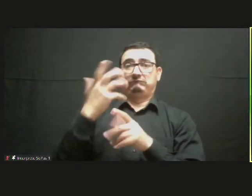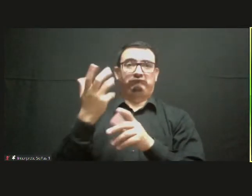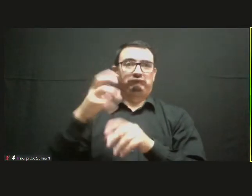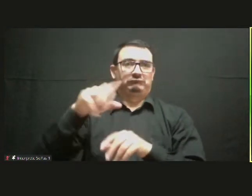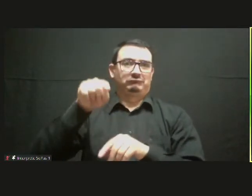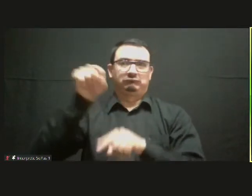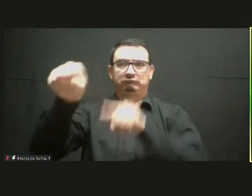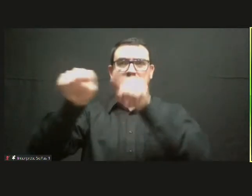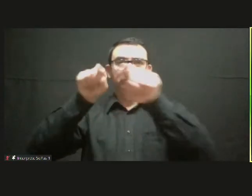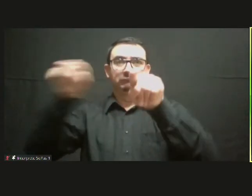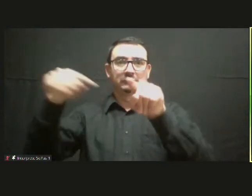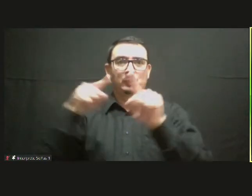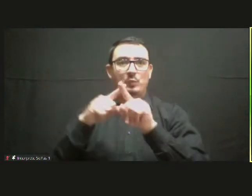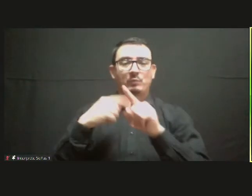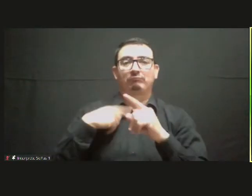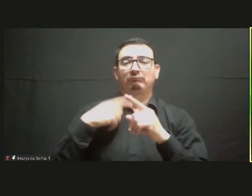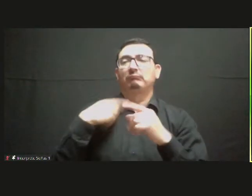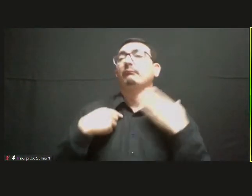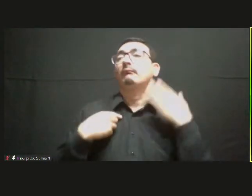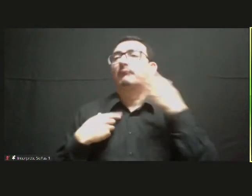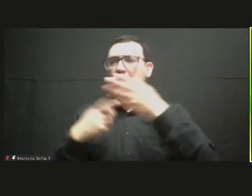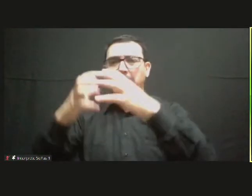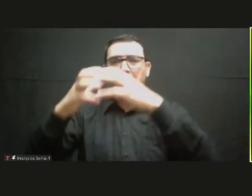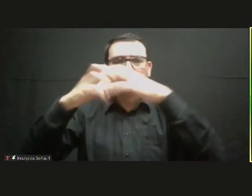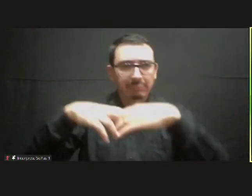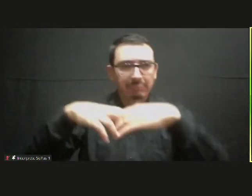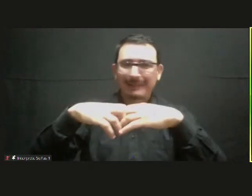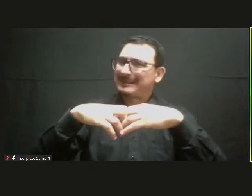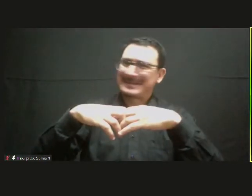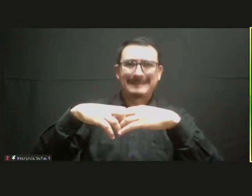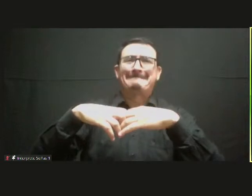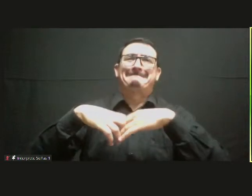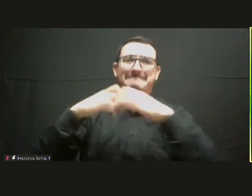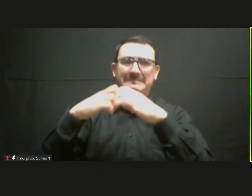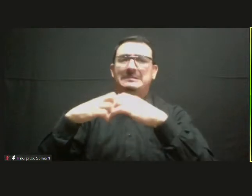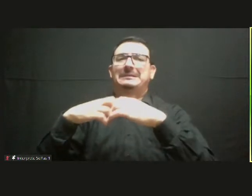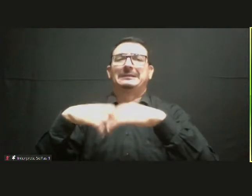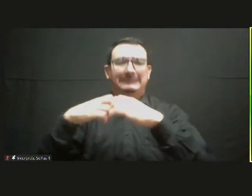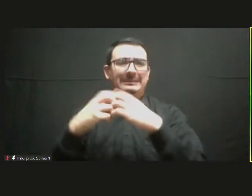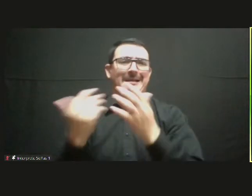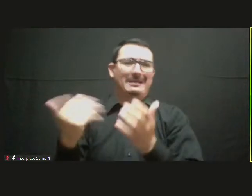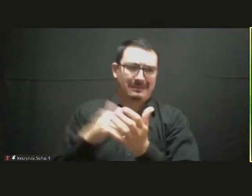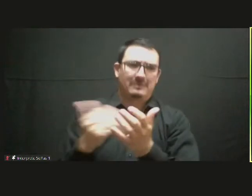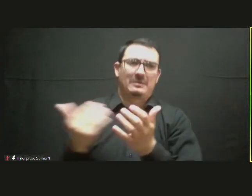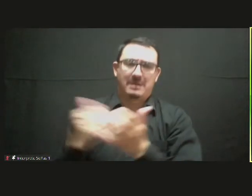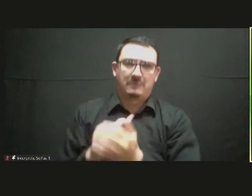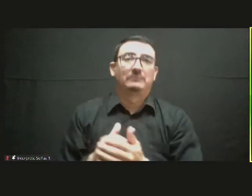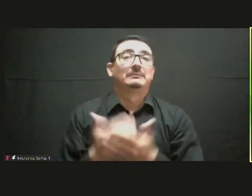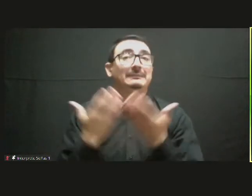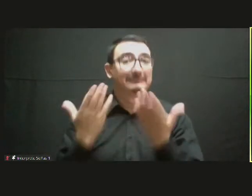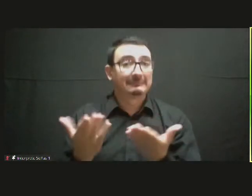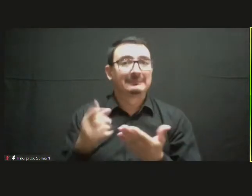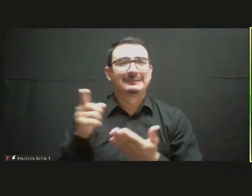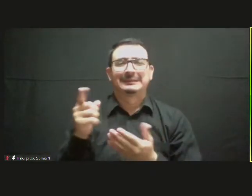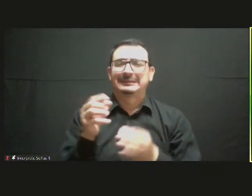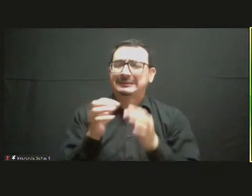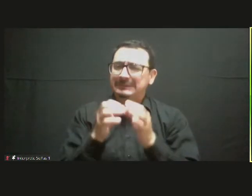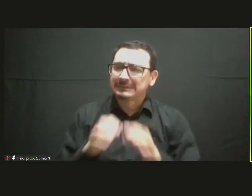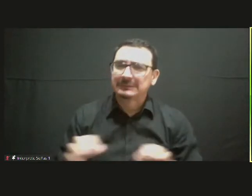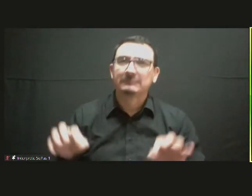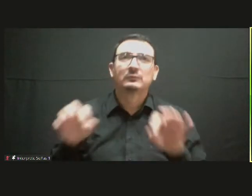resiliency is really the foundation of developing sustainable tourism in our